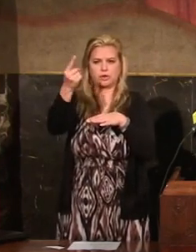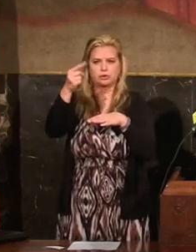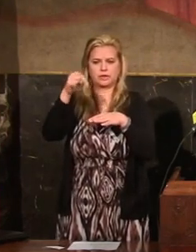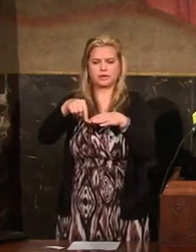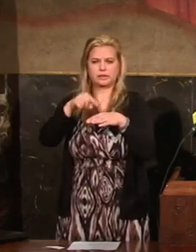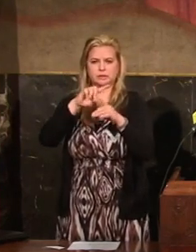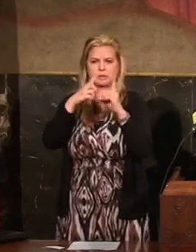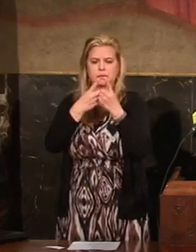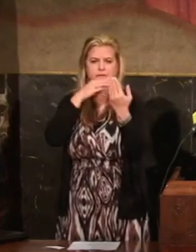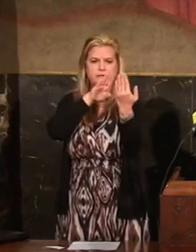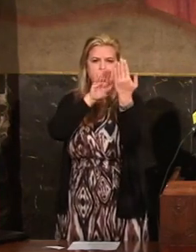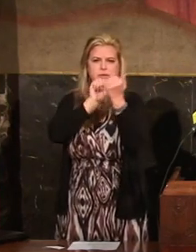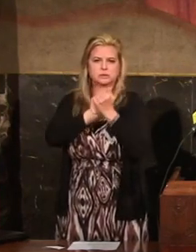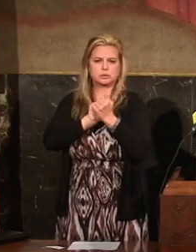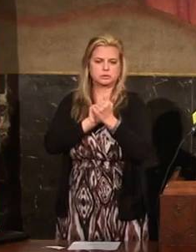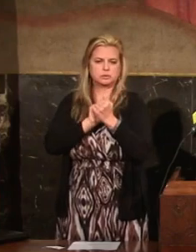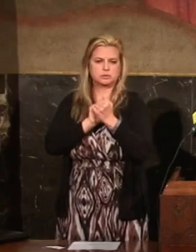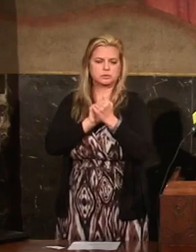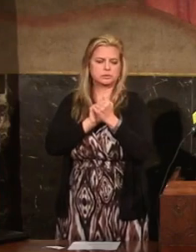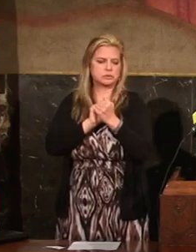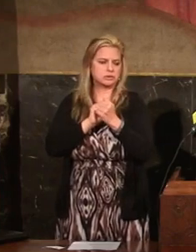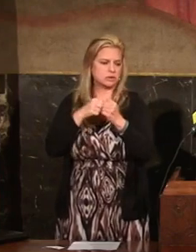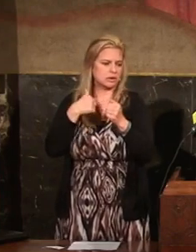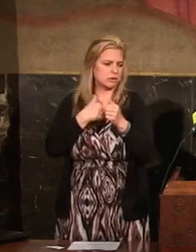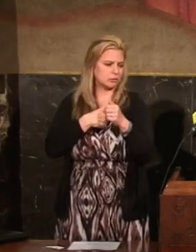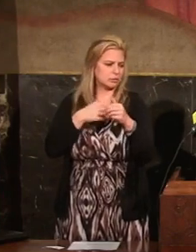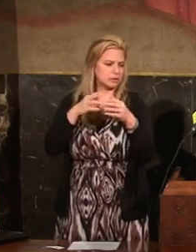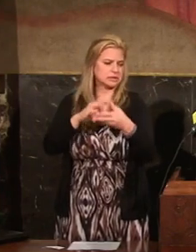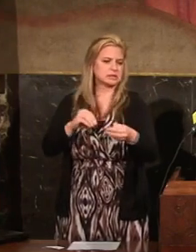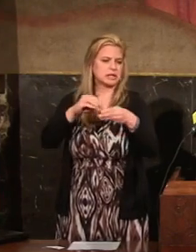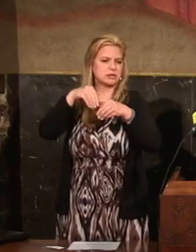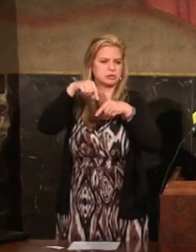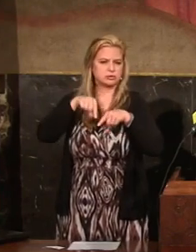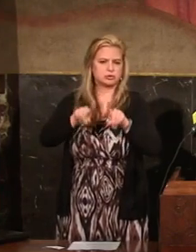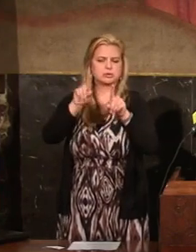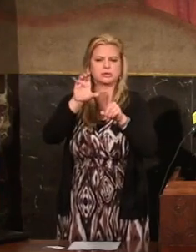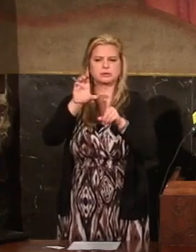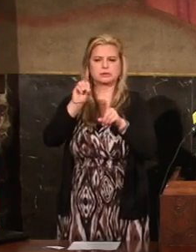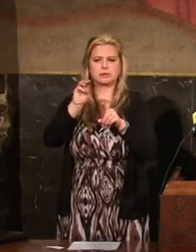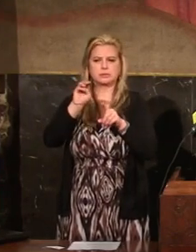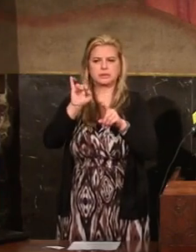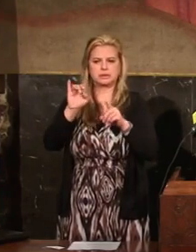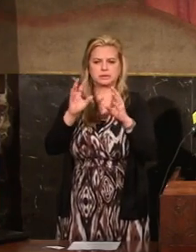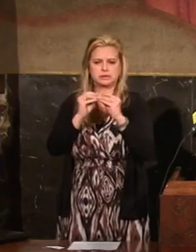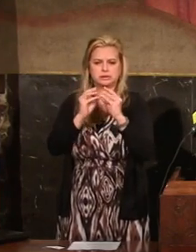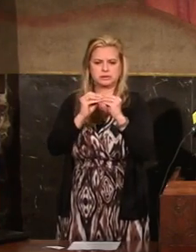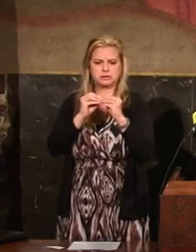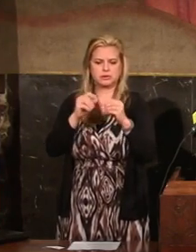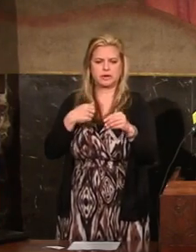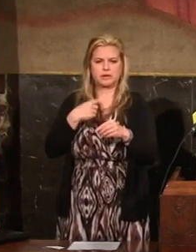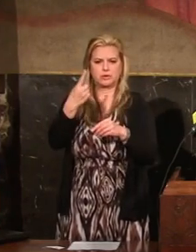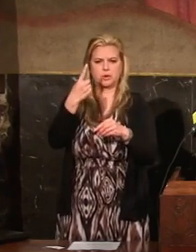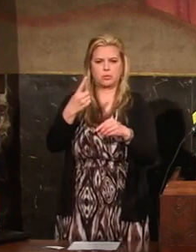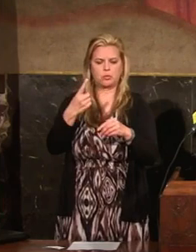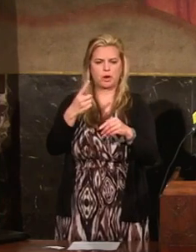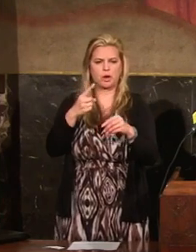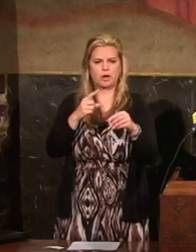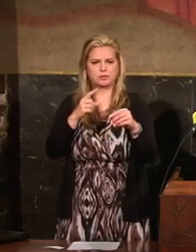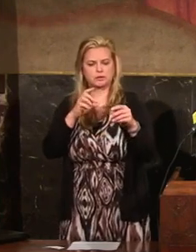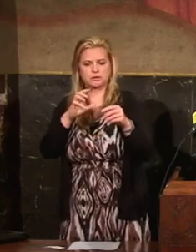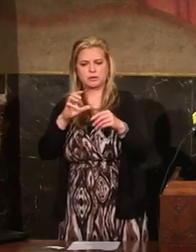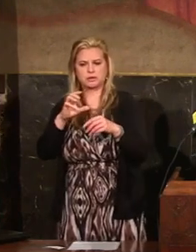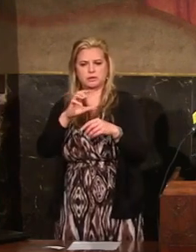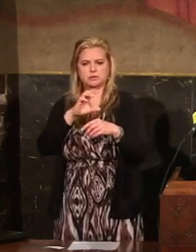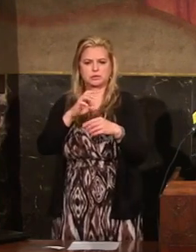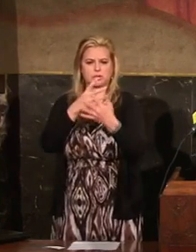is faced with. And as we've said in committee, you know, many times, we have one correctional officer with 170 inmates